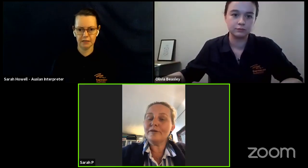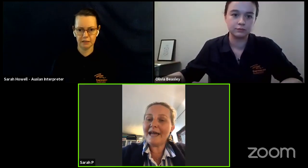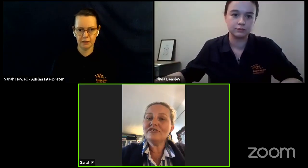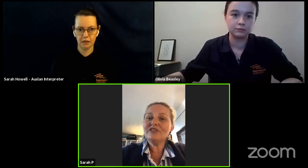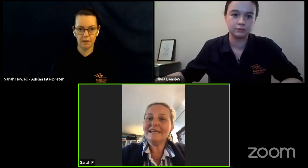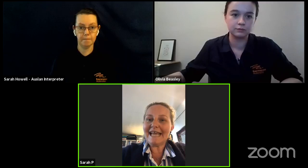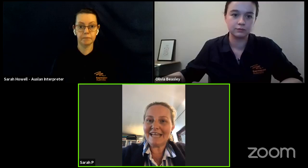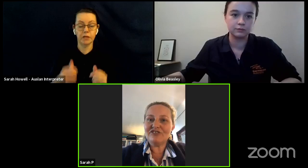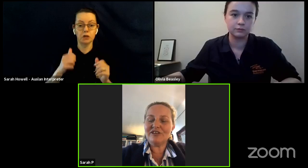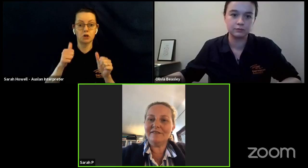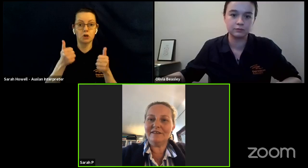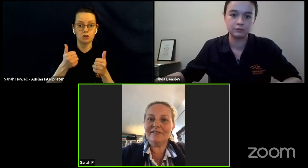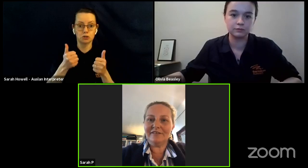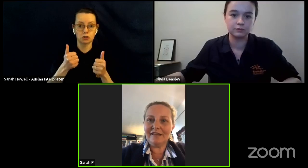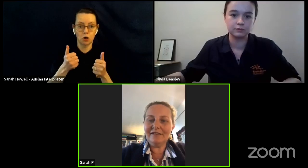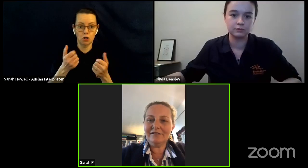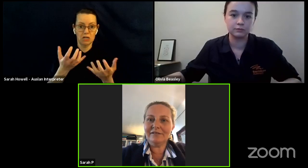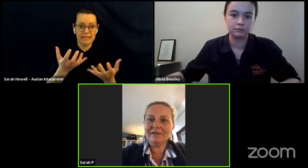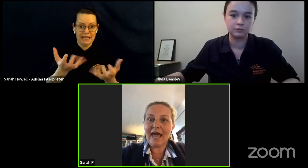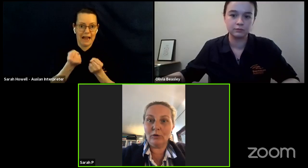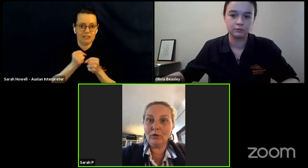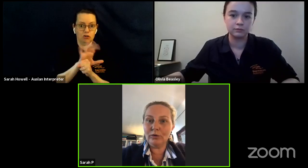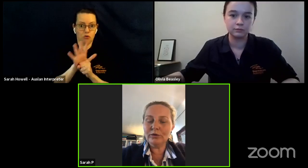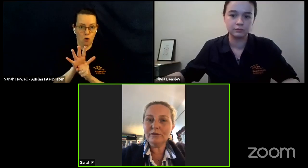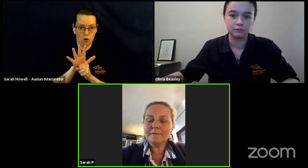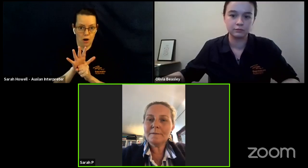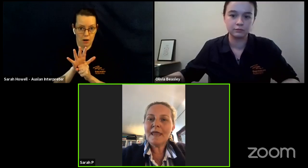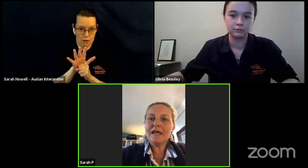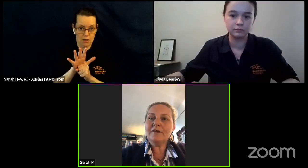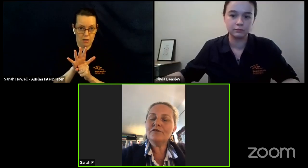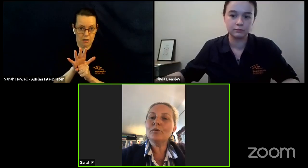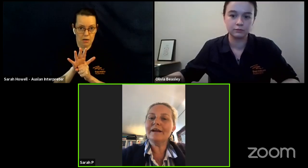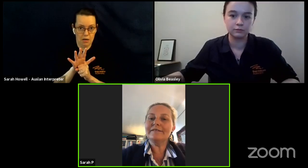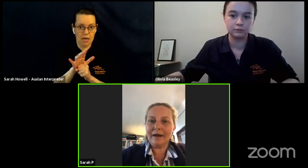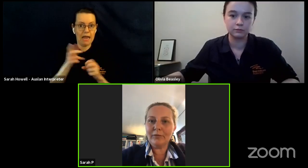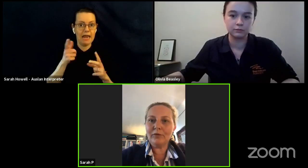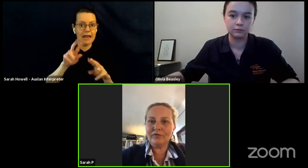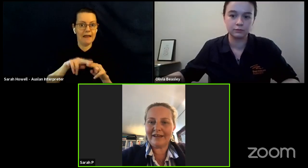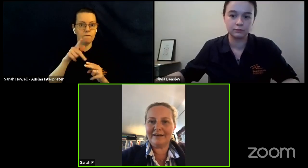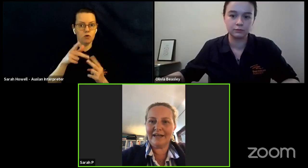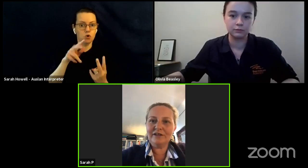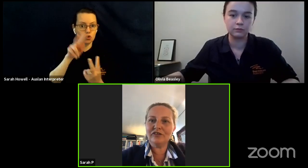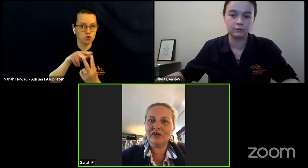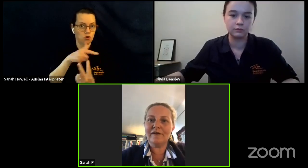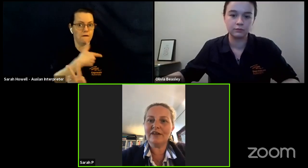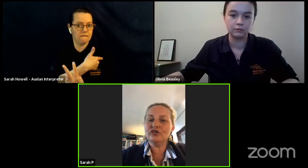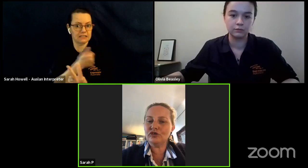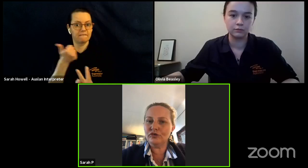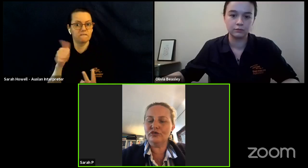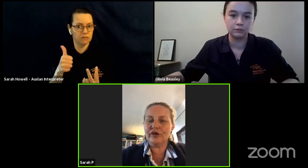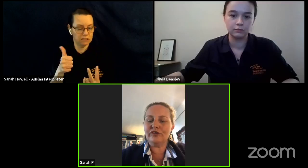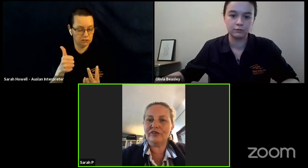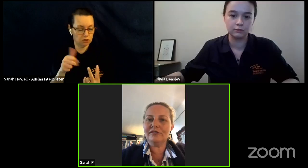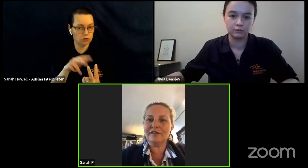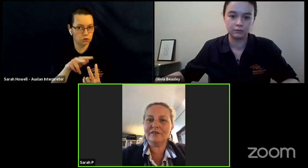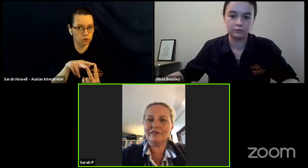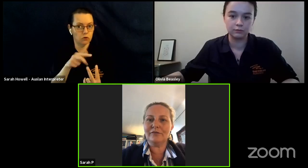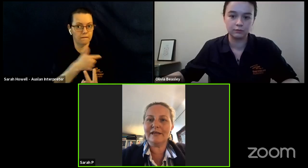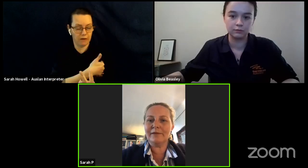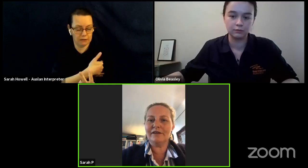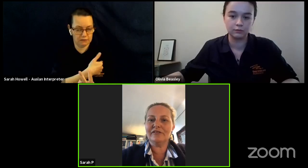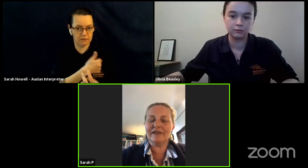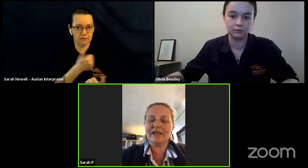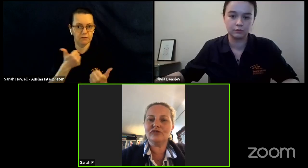So from actually catching the disease at all, if you are double vaccinated, so you've had your 2 doses, that